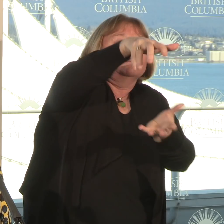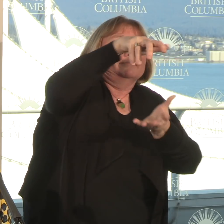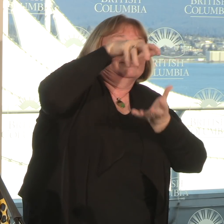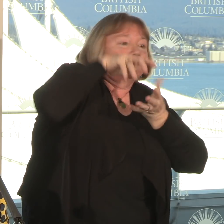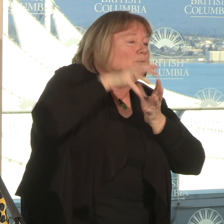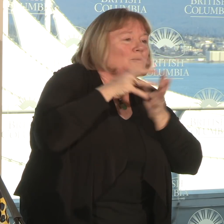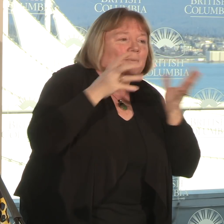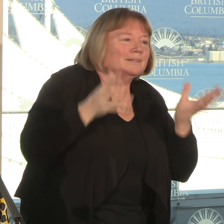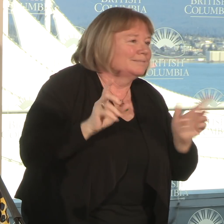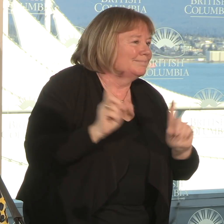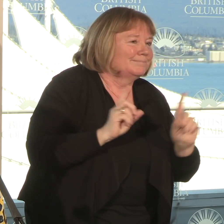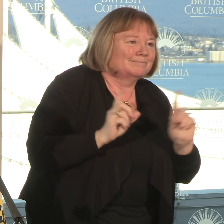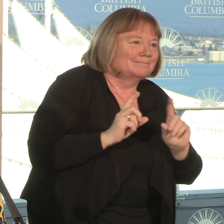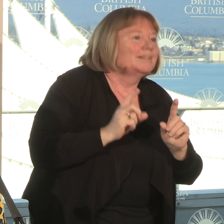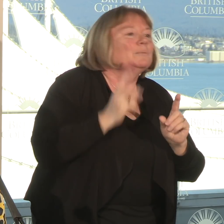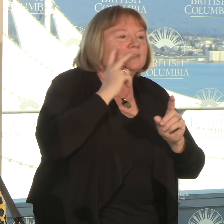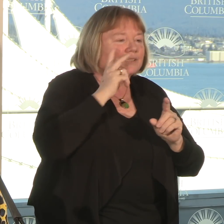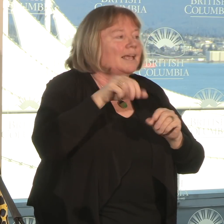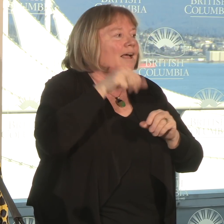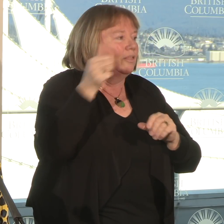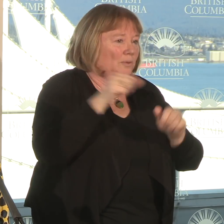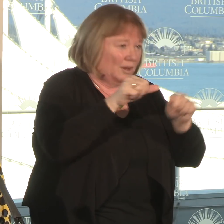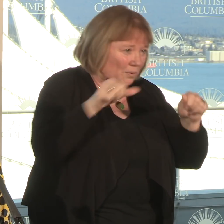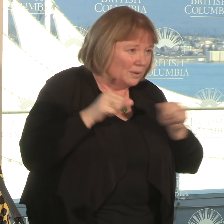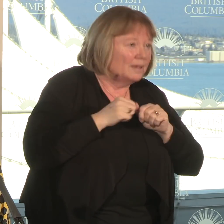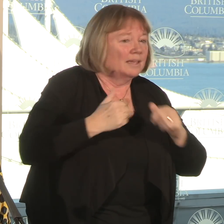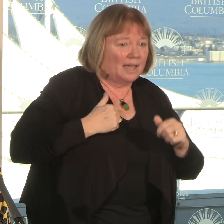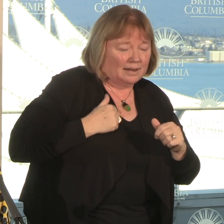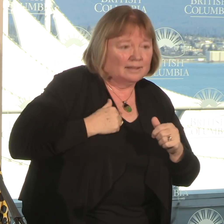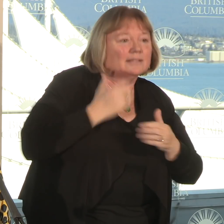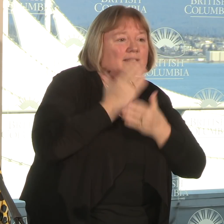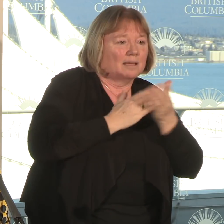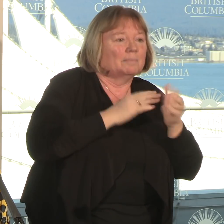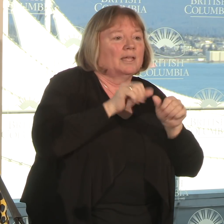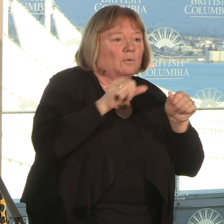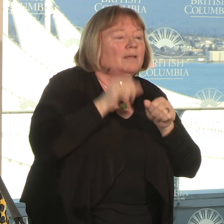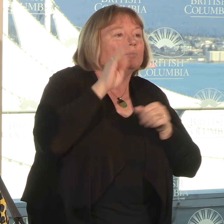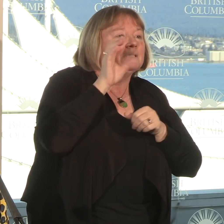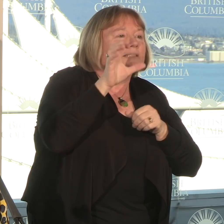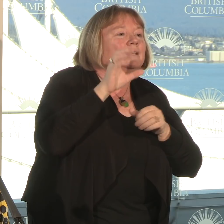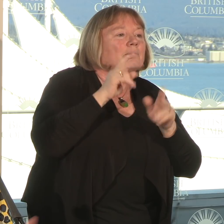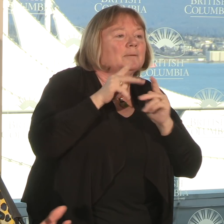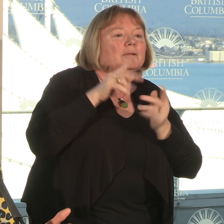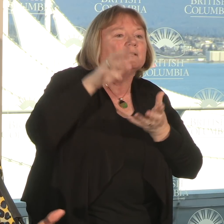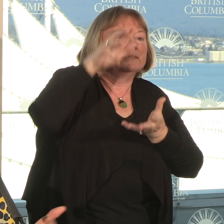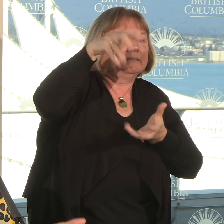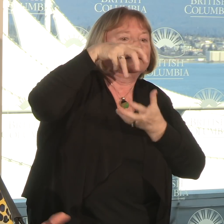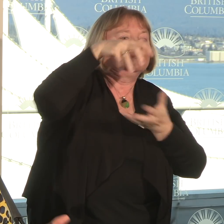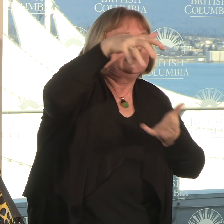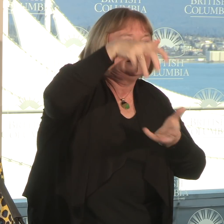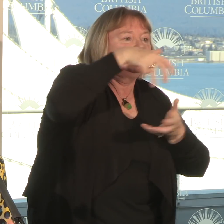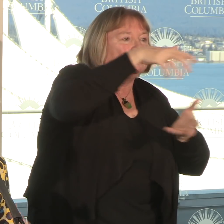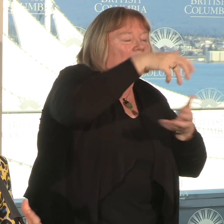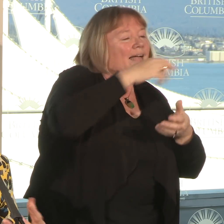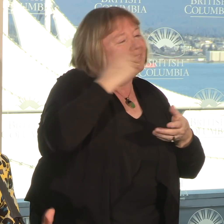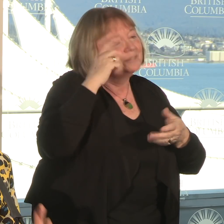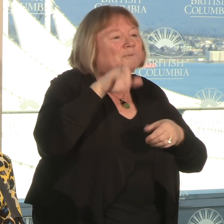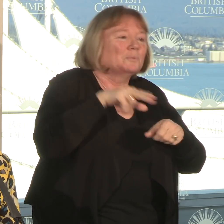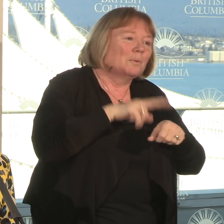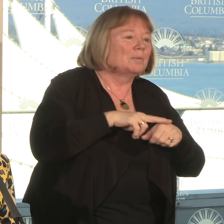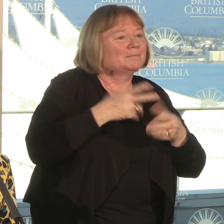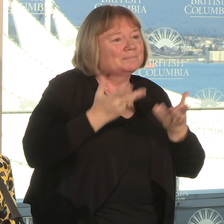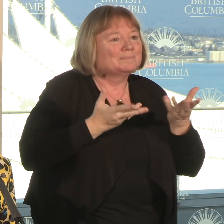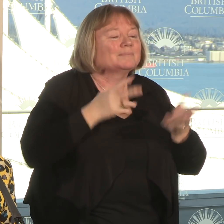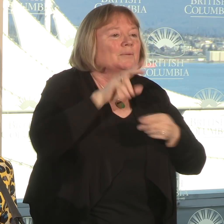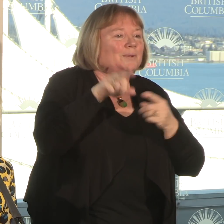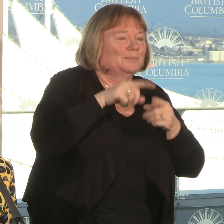We've seen in other parts of Canada and certainly some parts of BC, but people are you know, I think it's natural